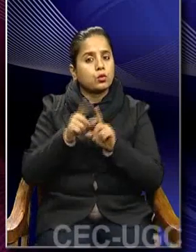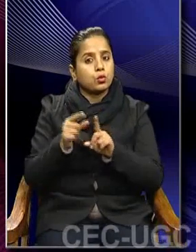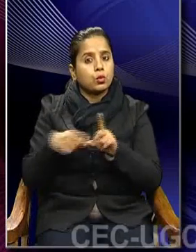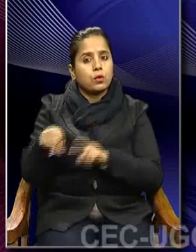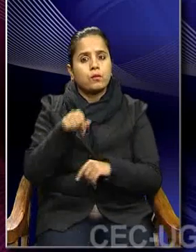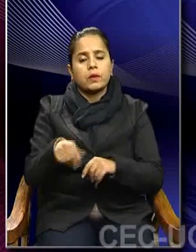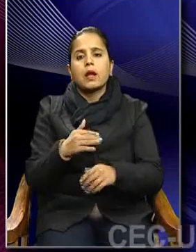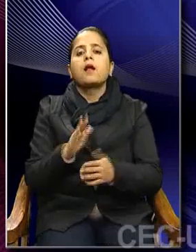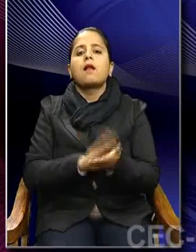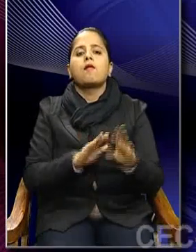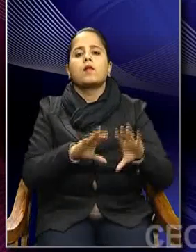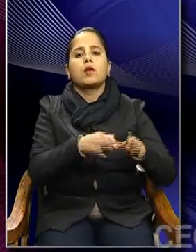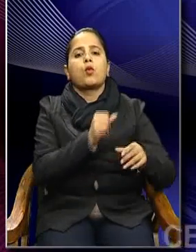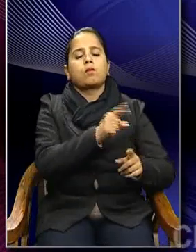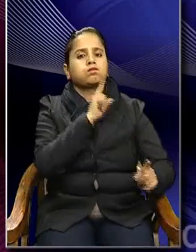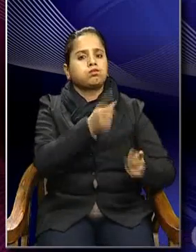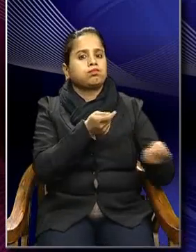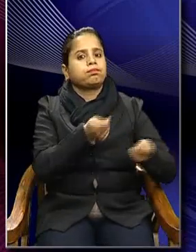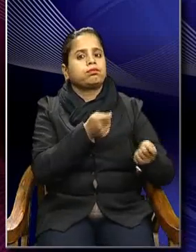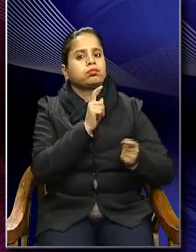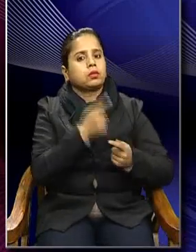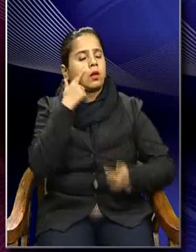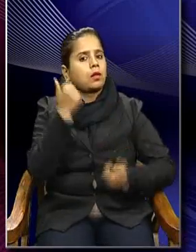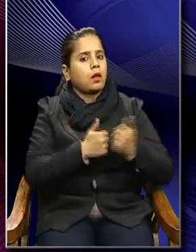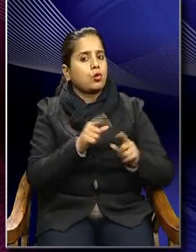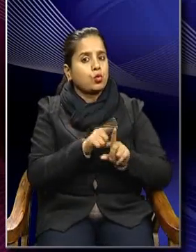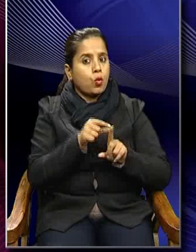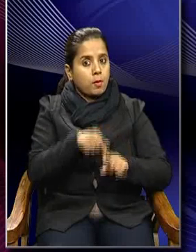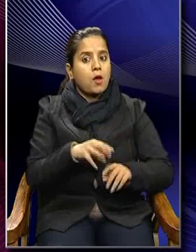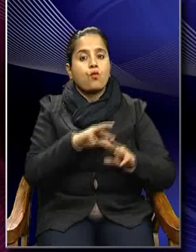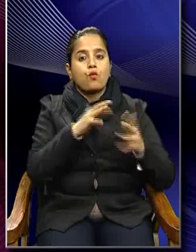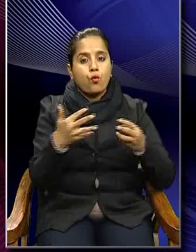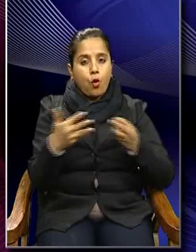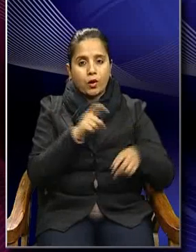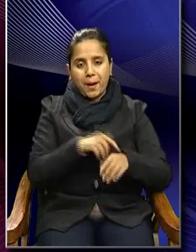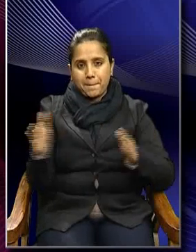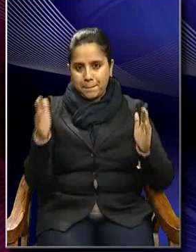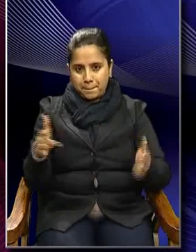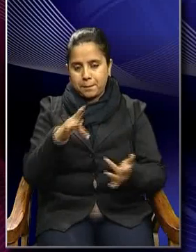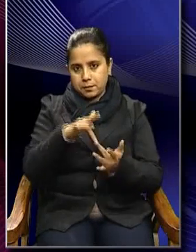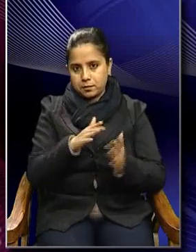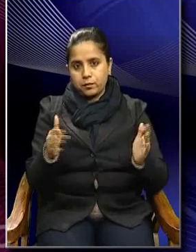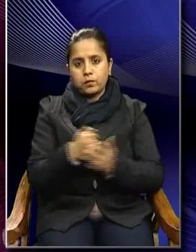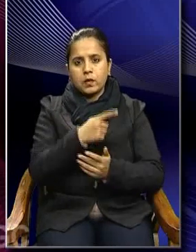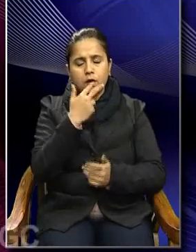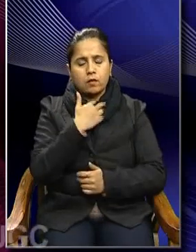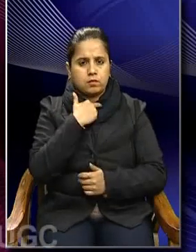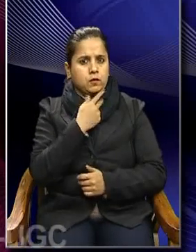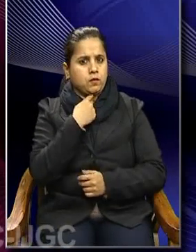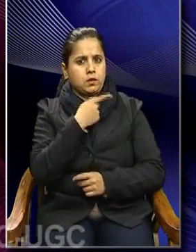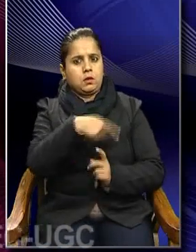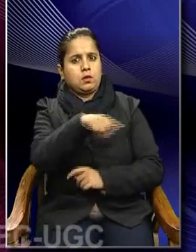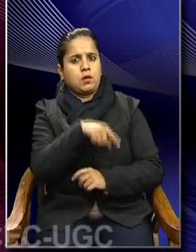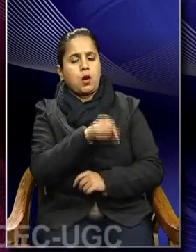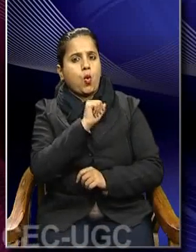a left-wing dictatorial experiment in the interwar period. It perceived the Russian revolution as a threat to all